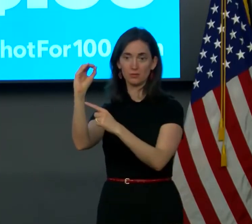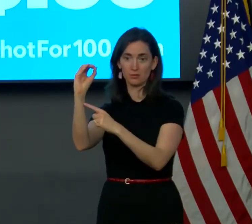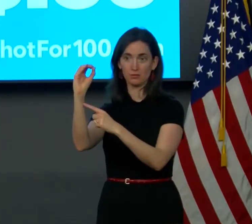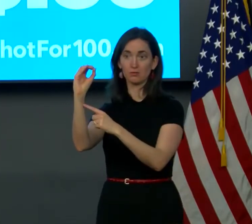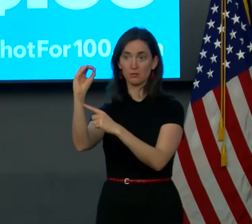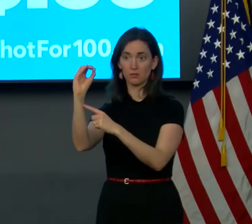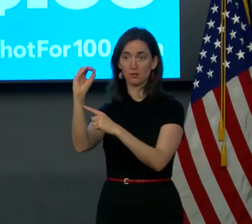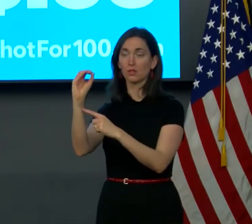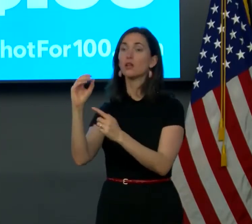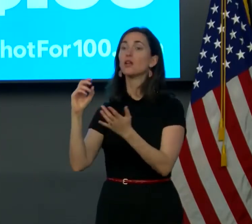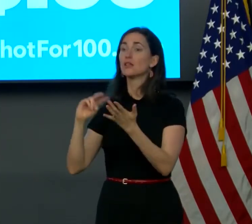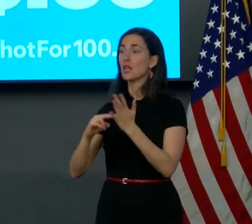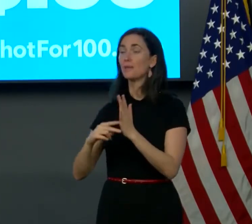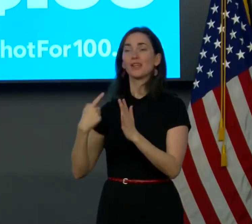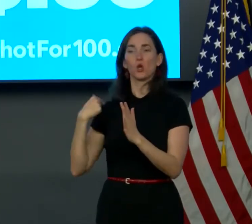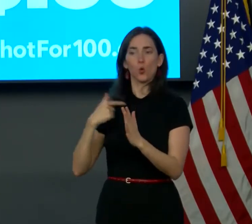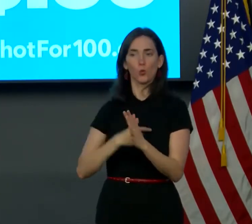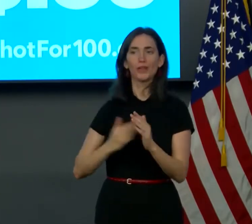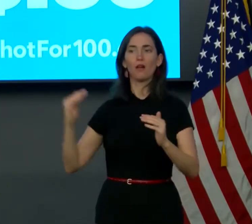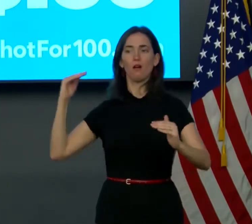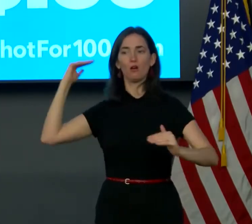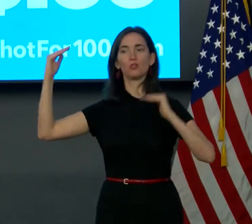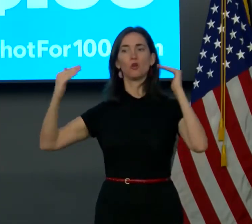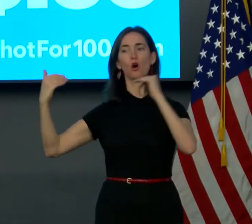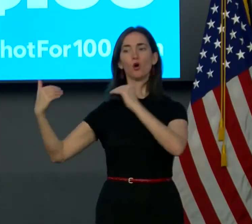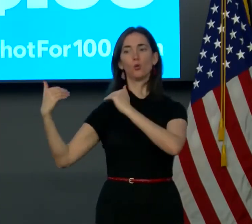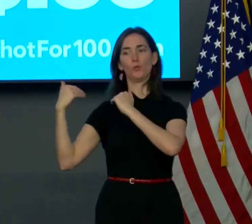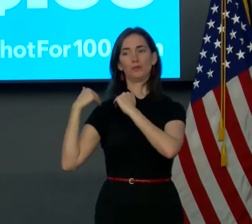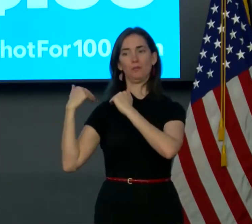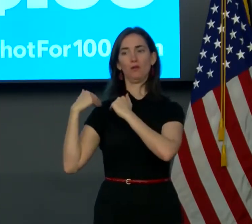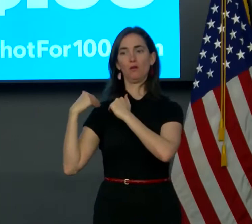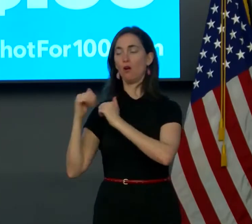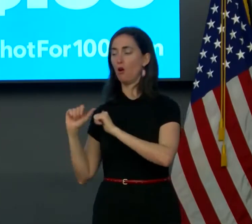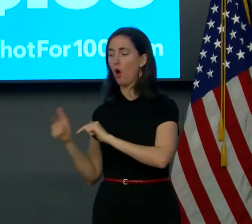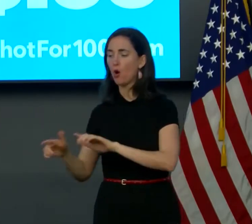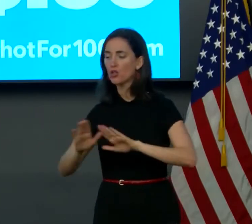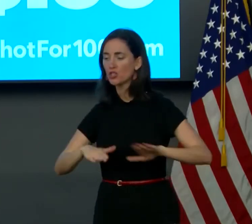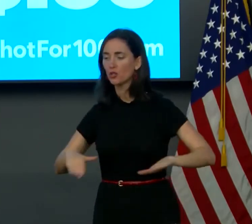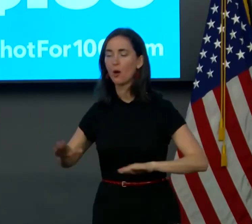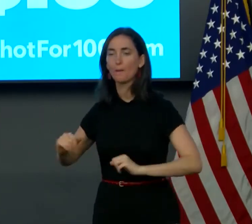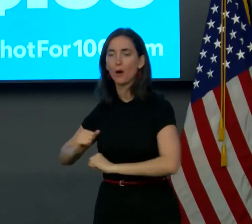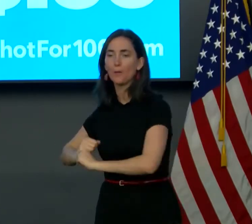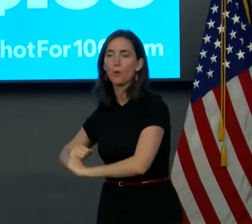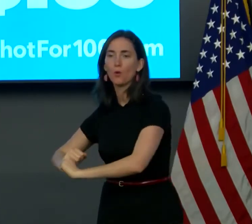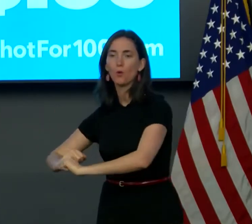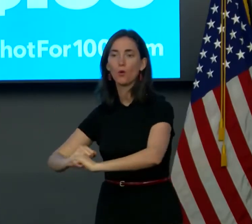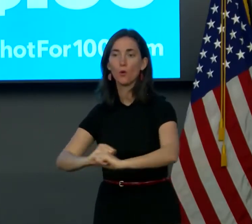especially adults, to do what we can to protect all of our children.